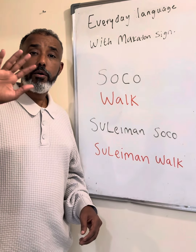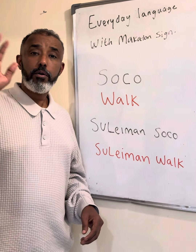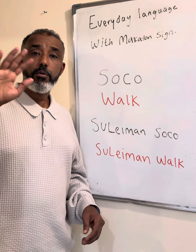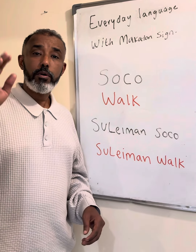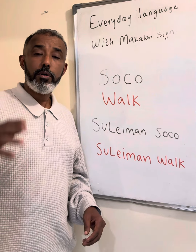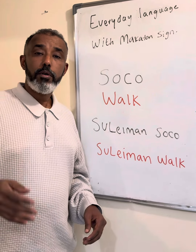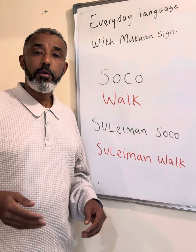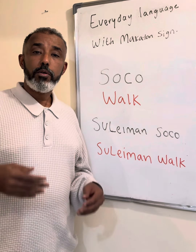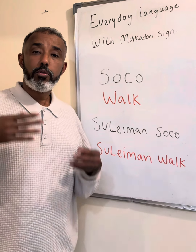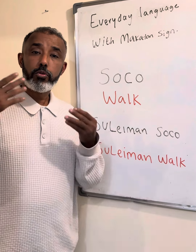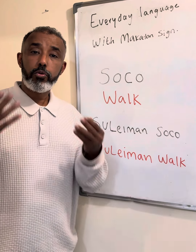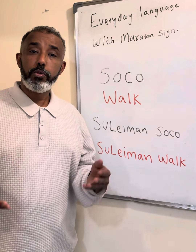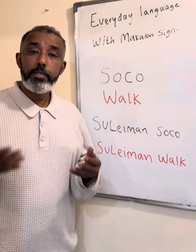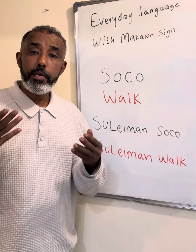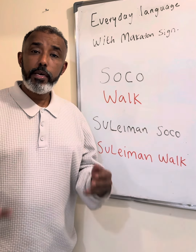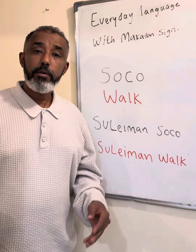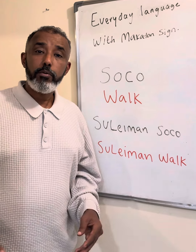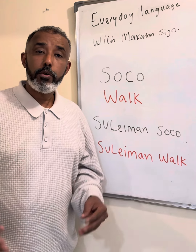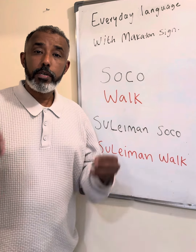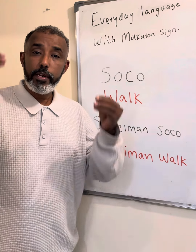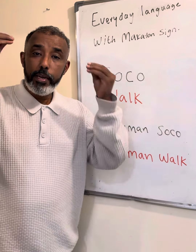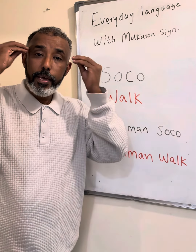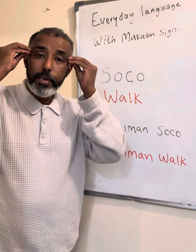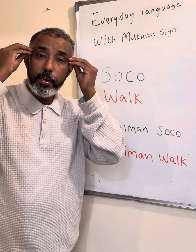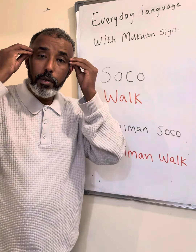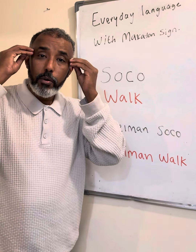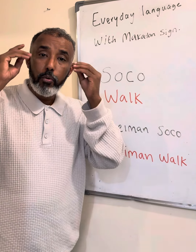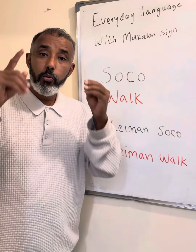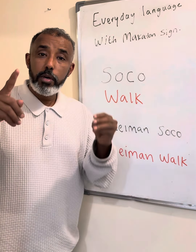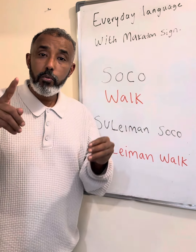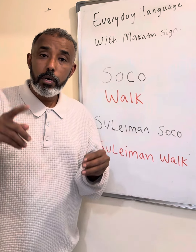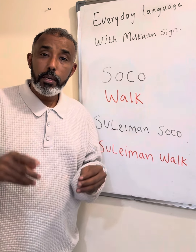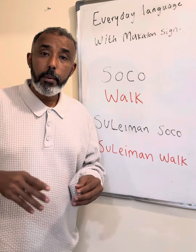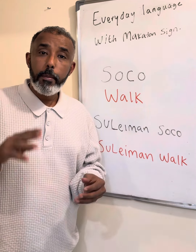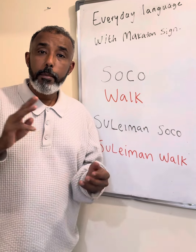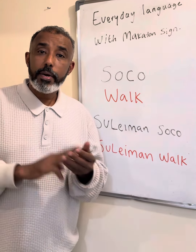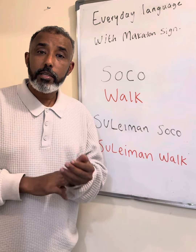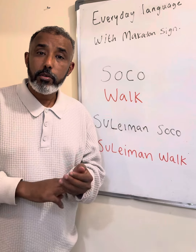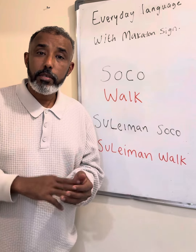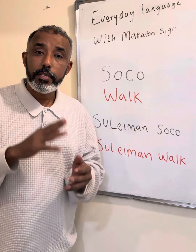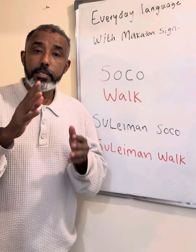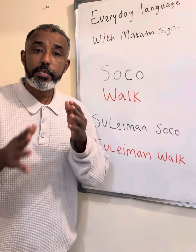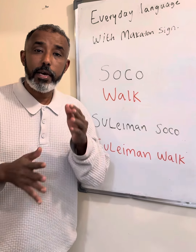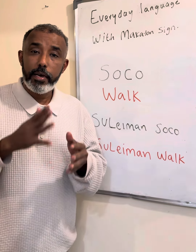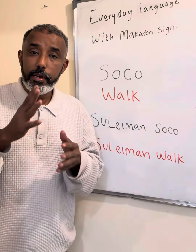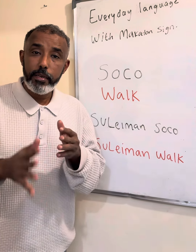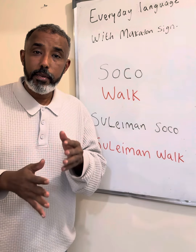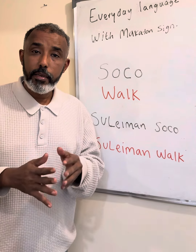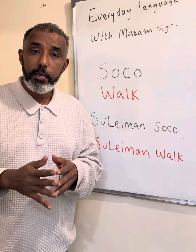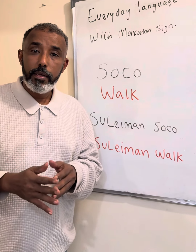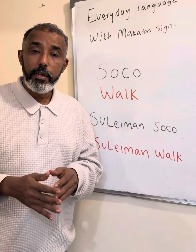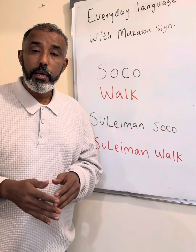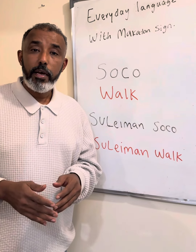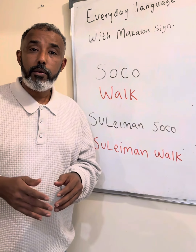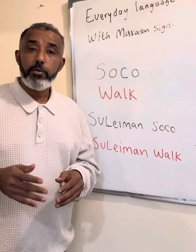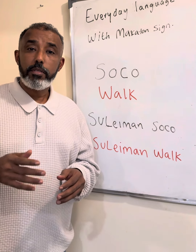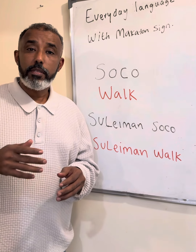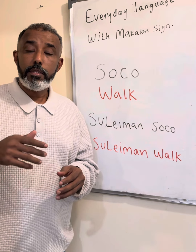Hello, today we're gonna learn one word Makaton sign, and